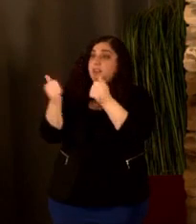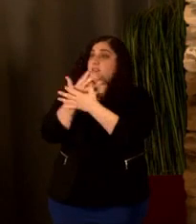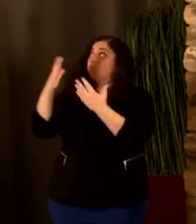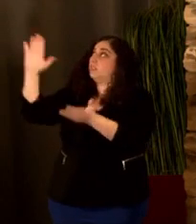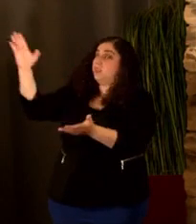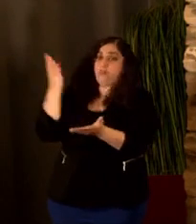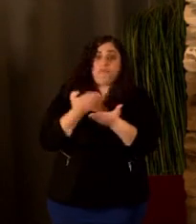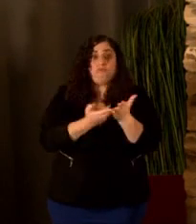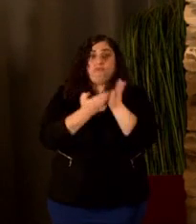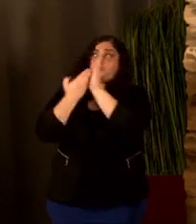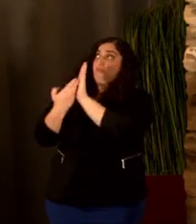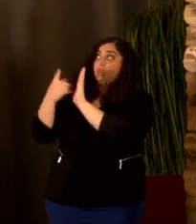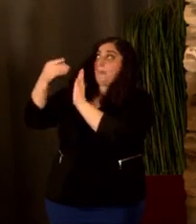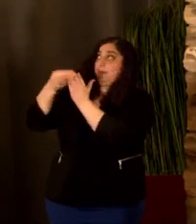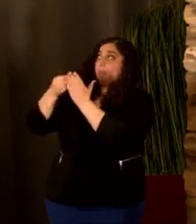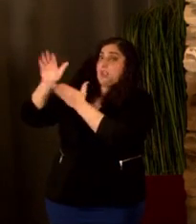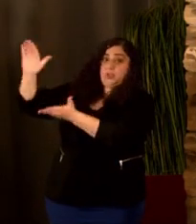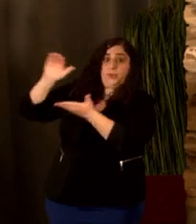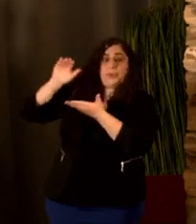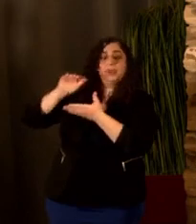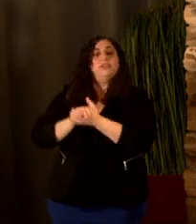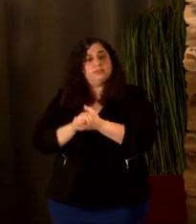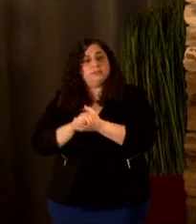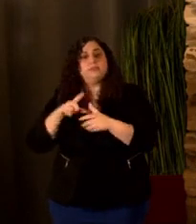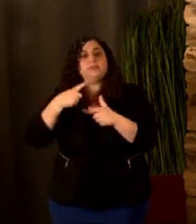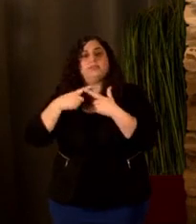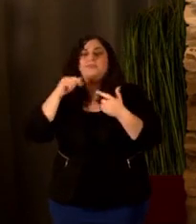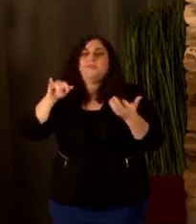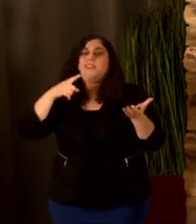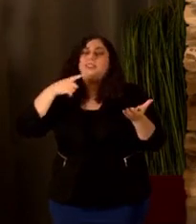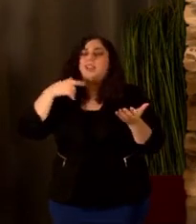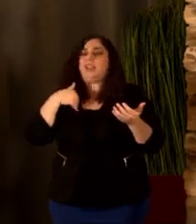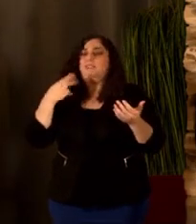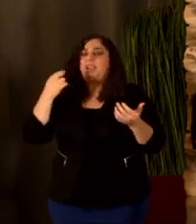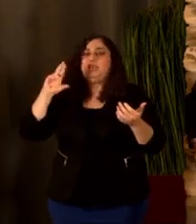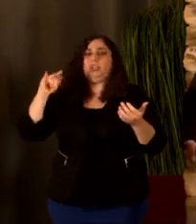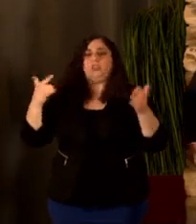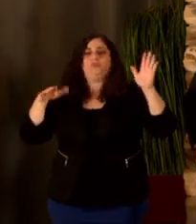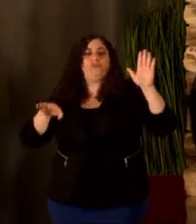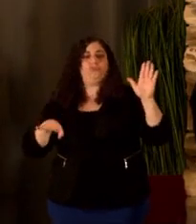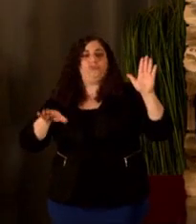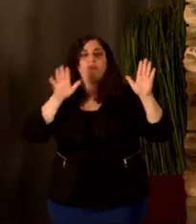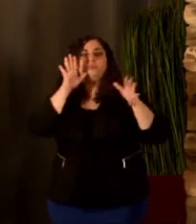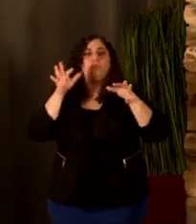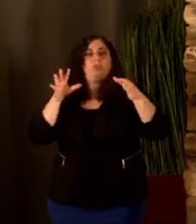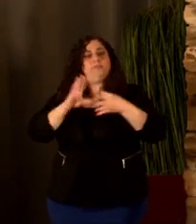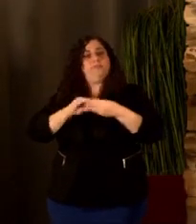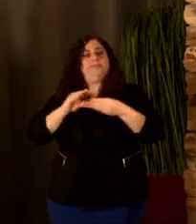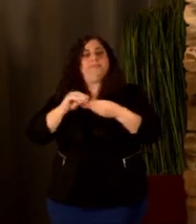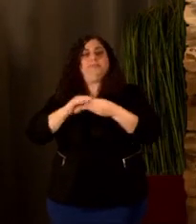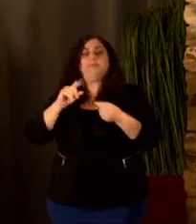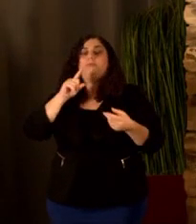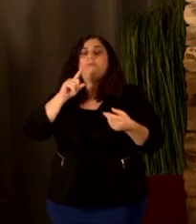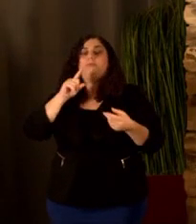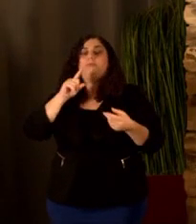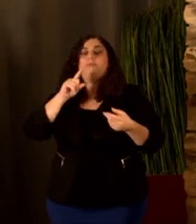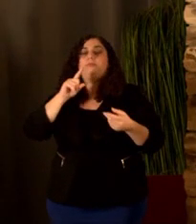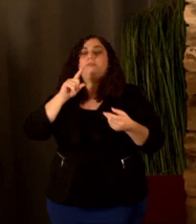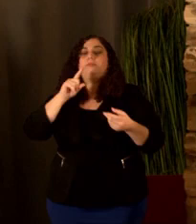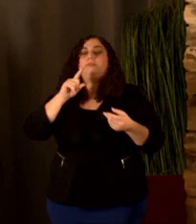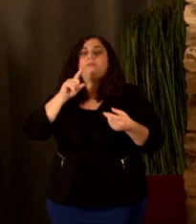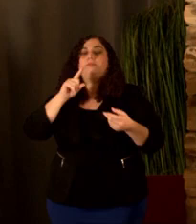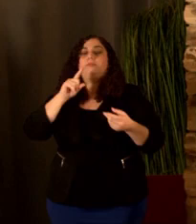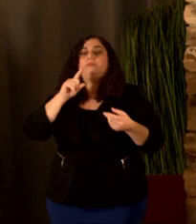receiving those dollars. There'll be a public hearing about the procurement of the properties. Our planning department is very good at going out to community planning groups and